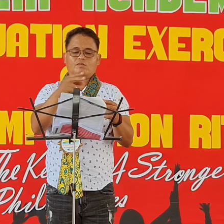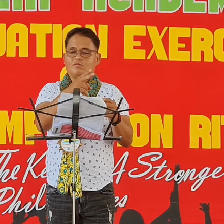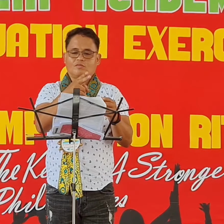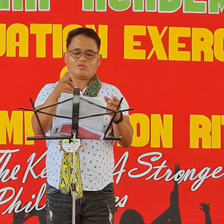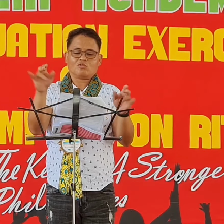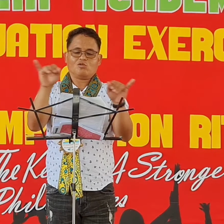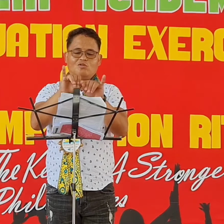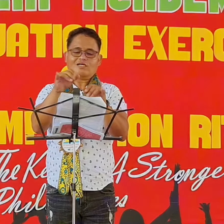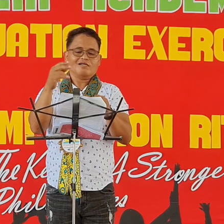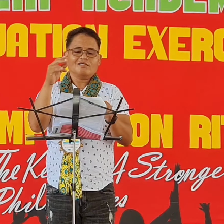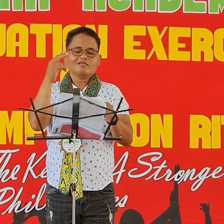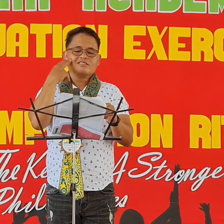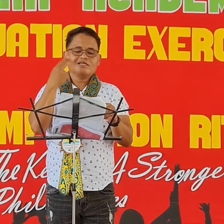For the hearing impaired.